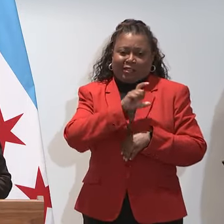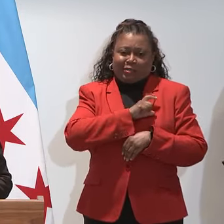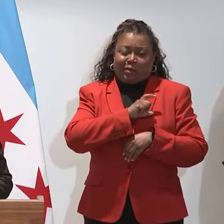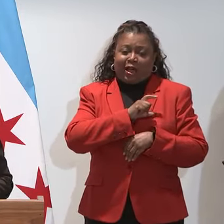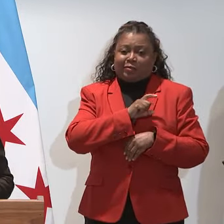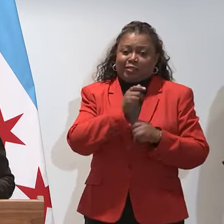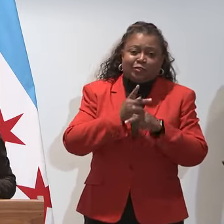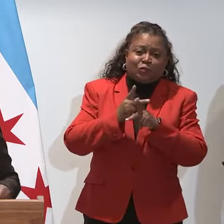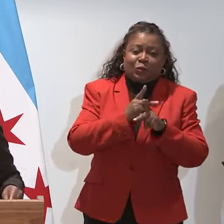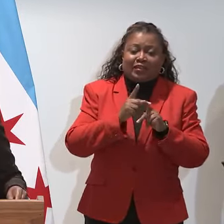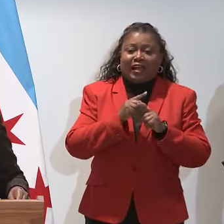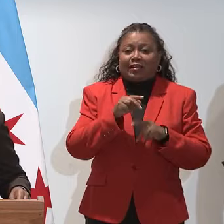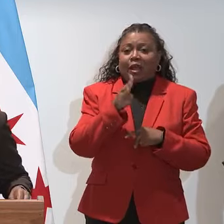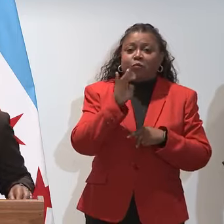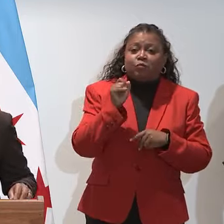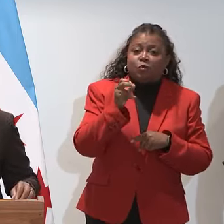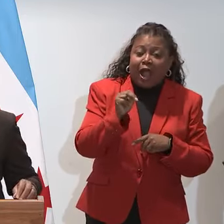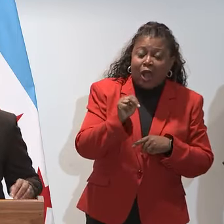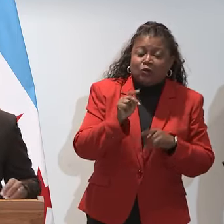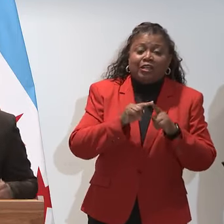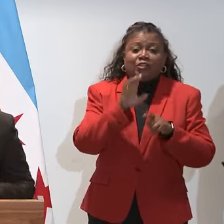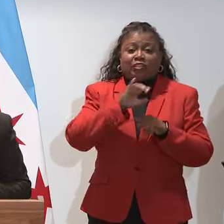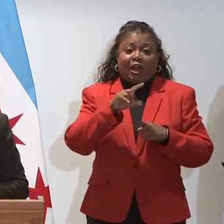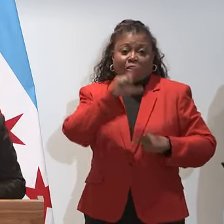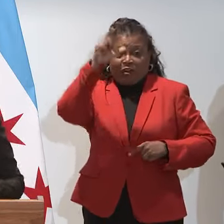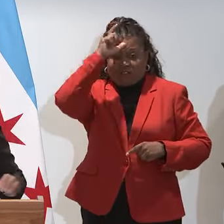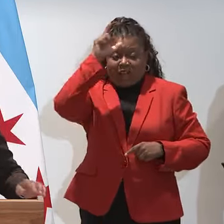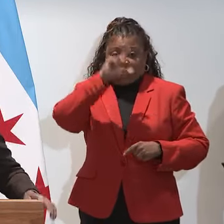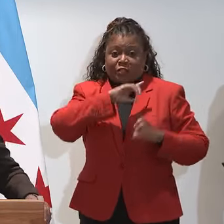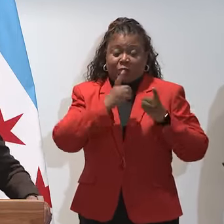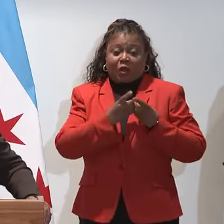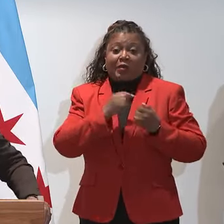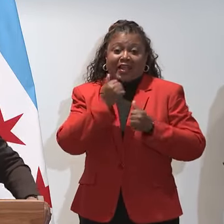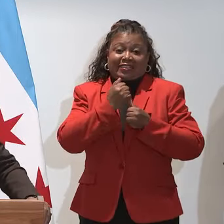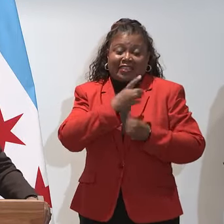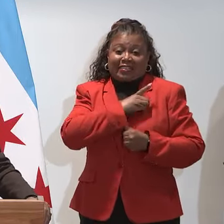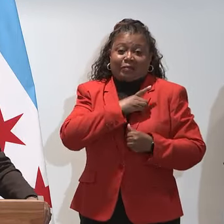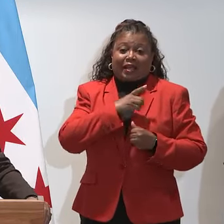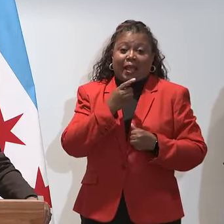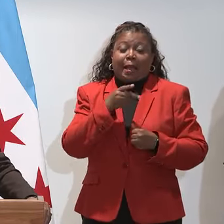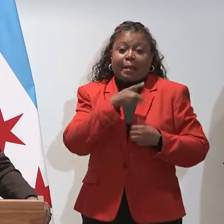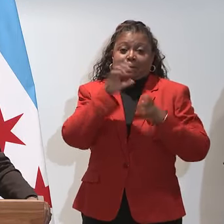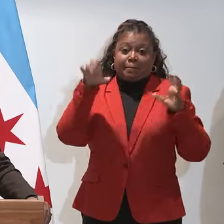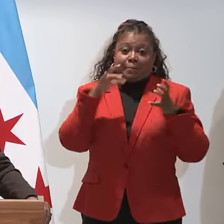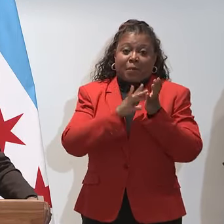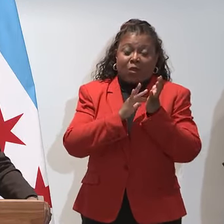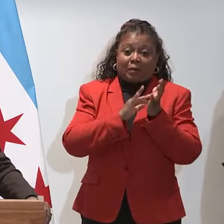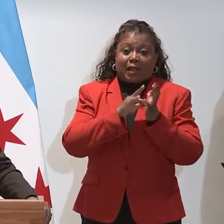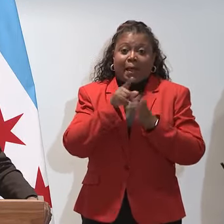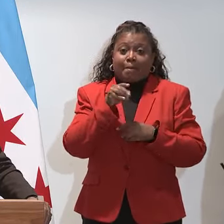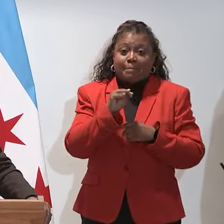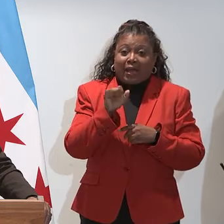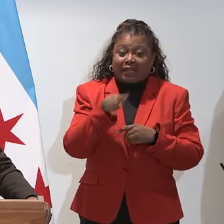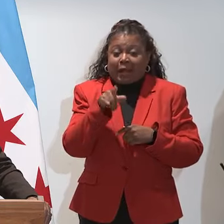Department Superintendent David Brown, Chicago Fire Department Assistant Deputy Chief Paramedic Monica